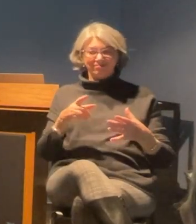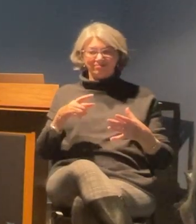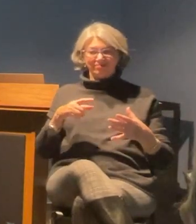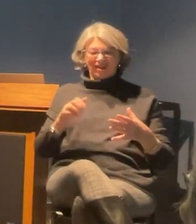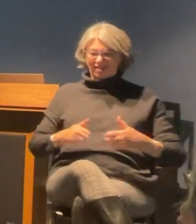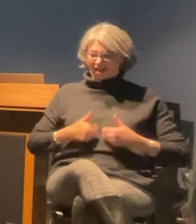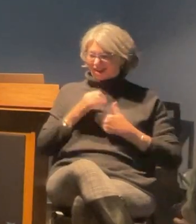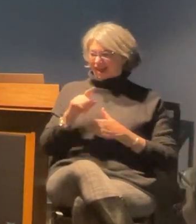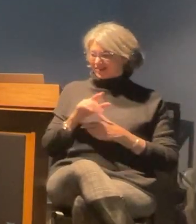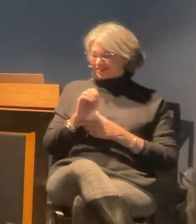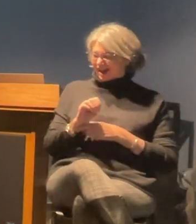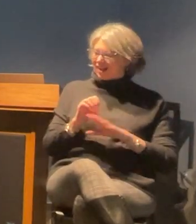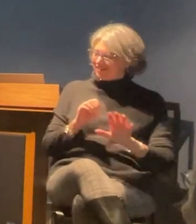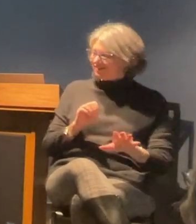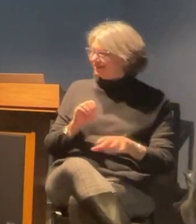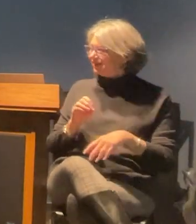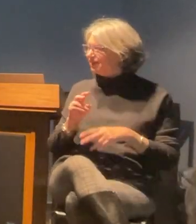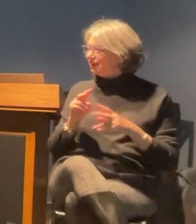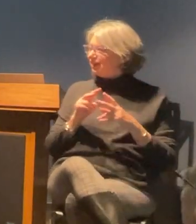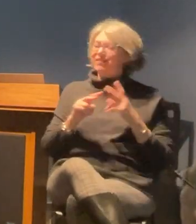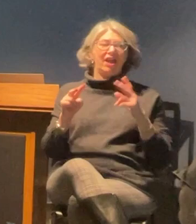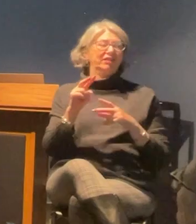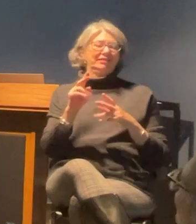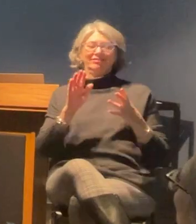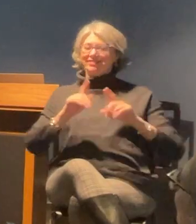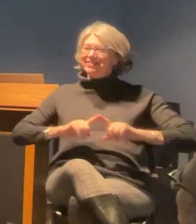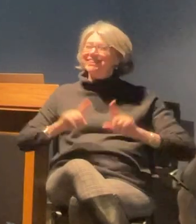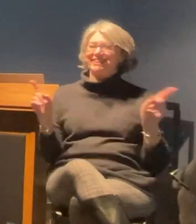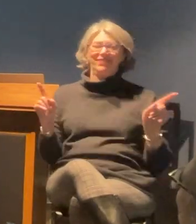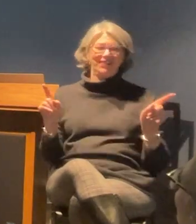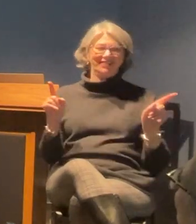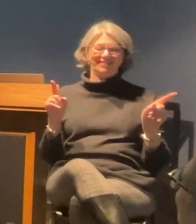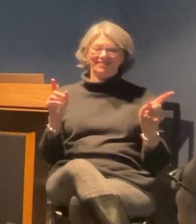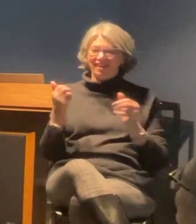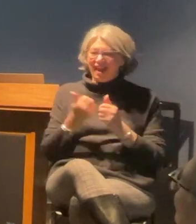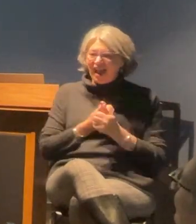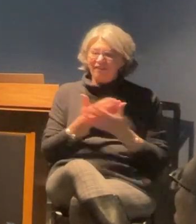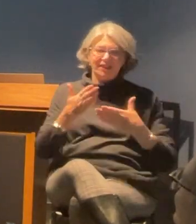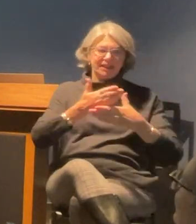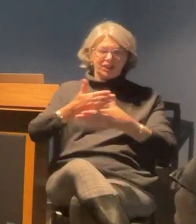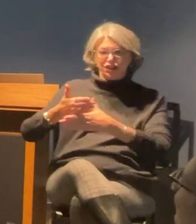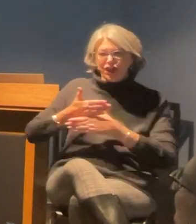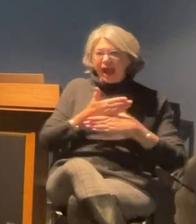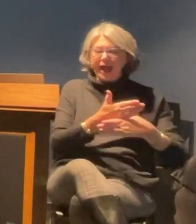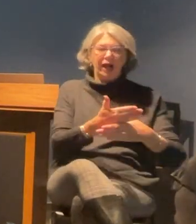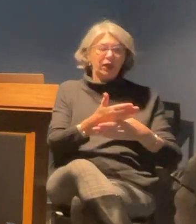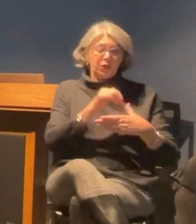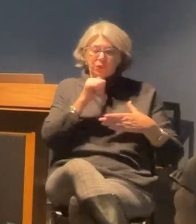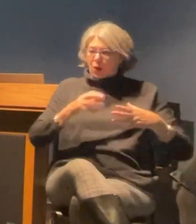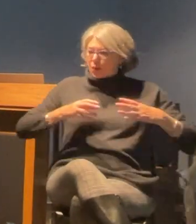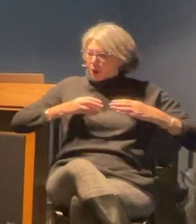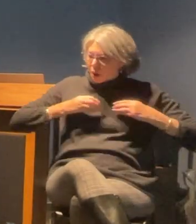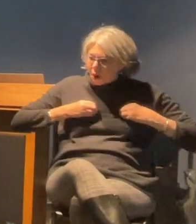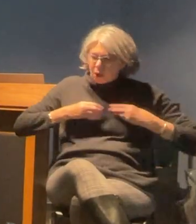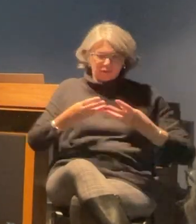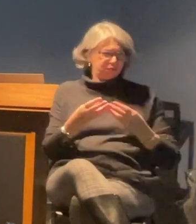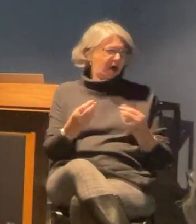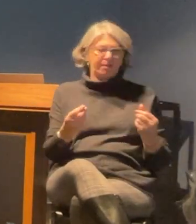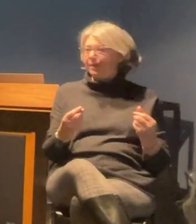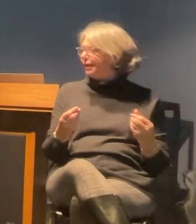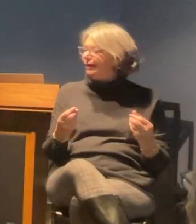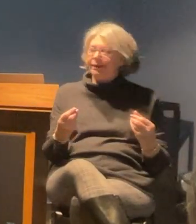The lifestyle there is very radical. Everything is shared. You don't own your